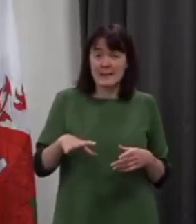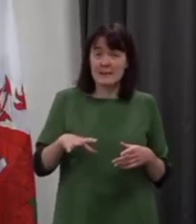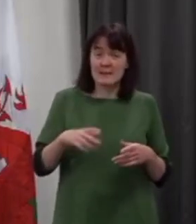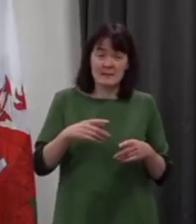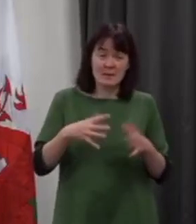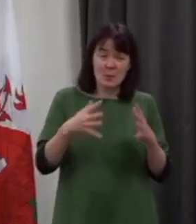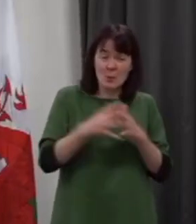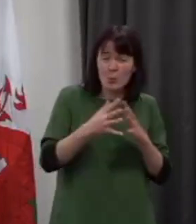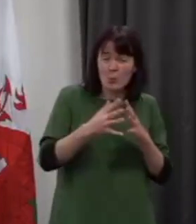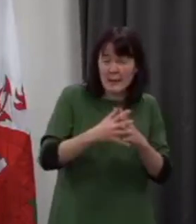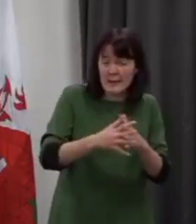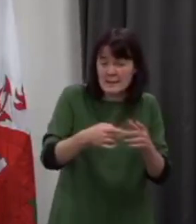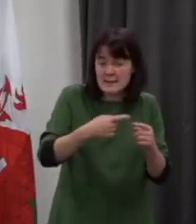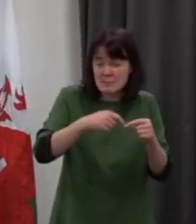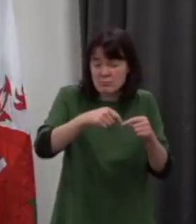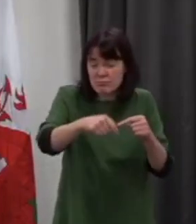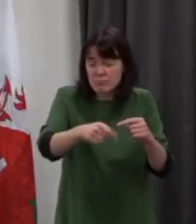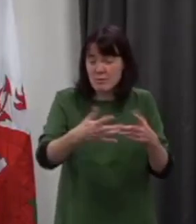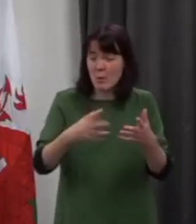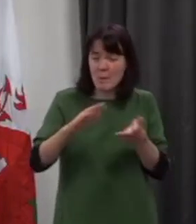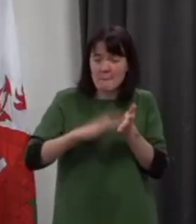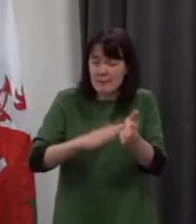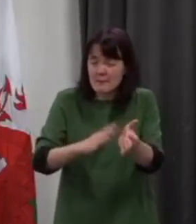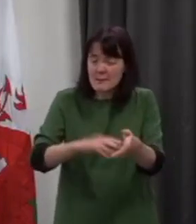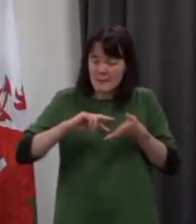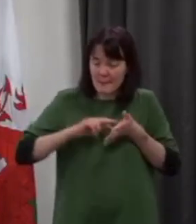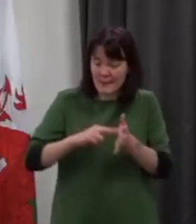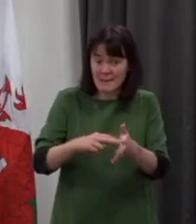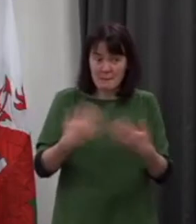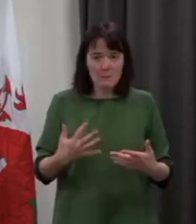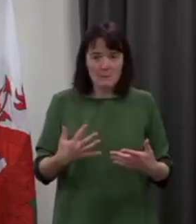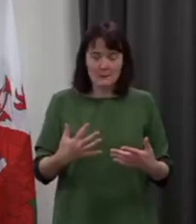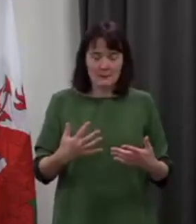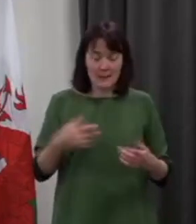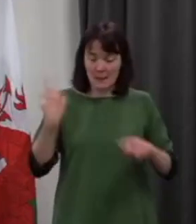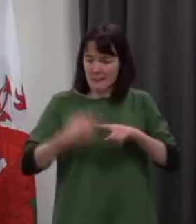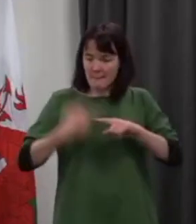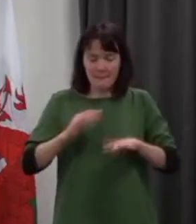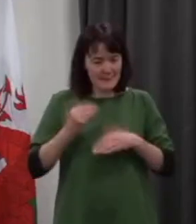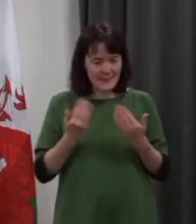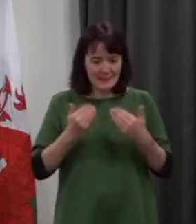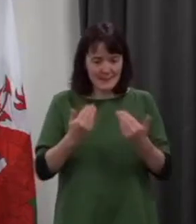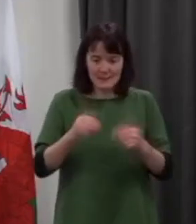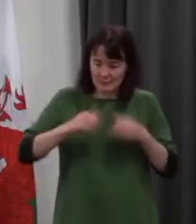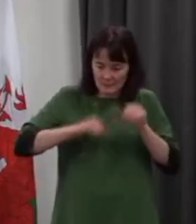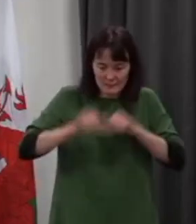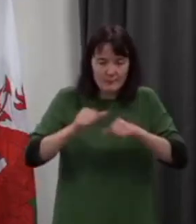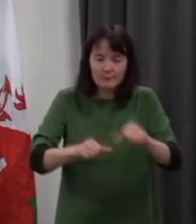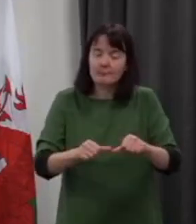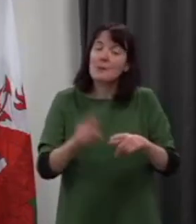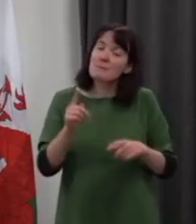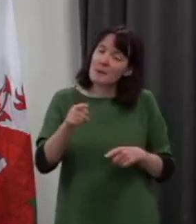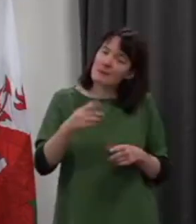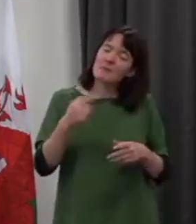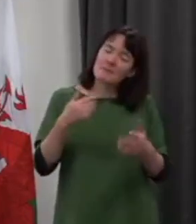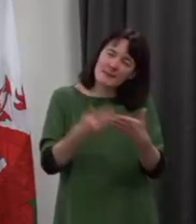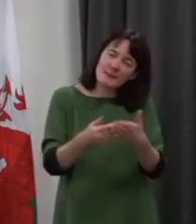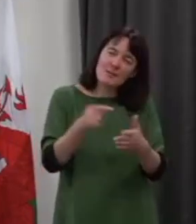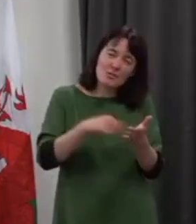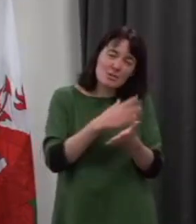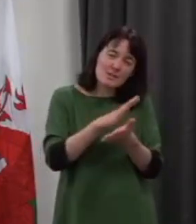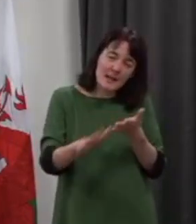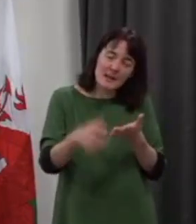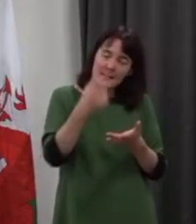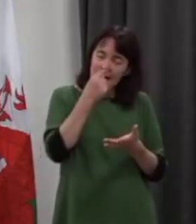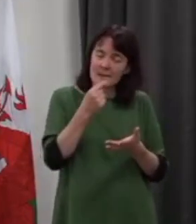and then to get to the point of delivery. We're doing all of this in a matter of days. But on Thursday, we'll be able to describe those numbers and what that looks like in North,